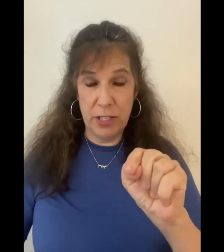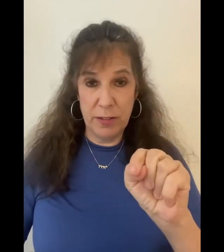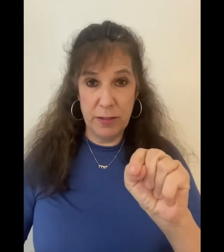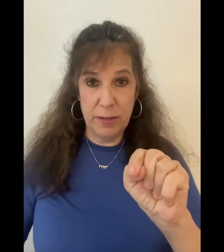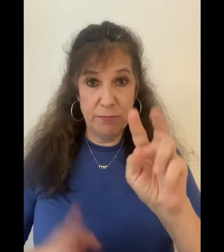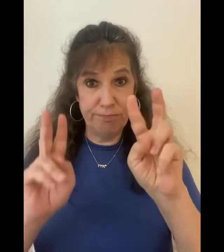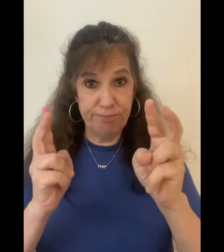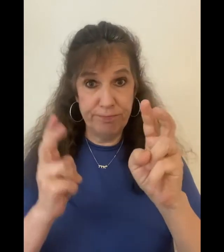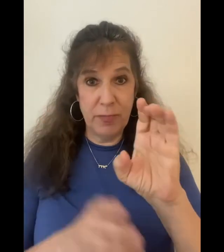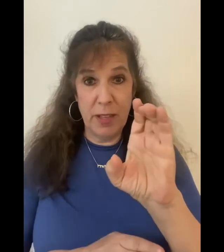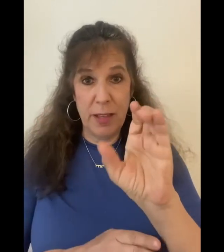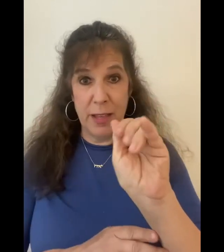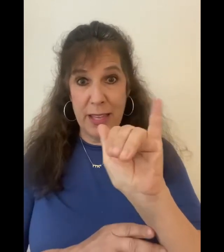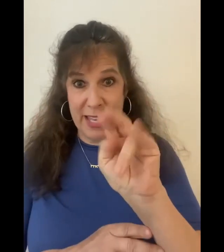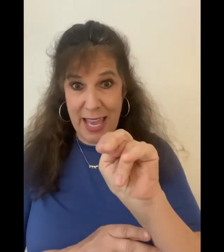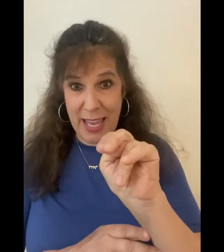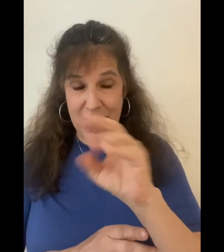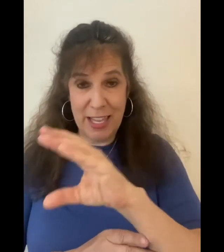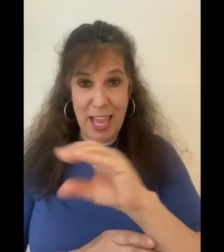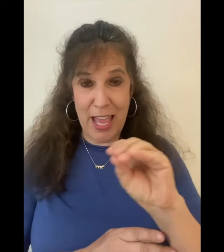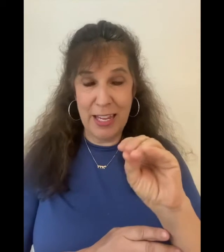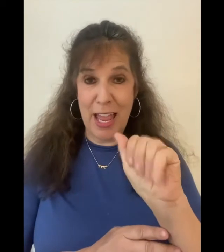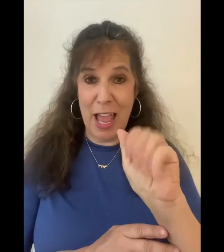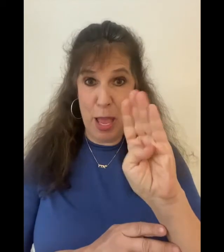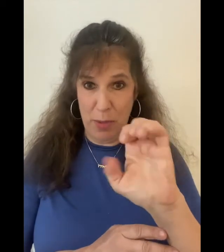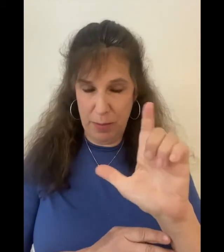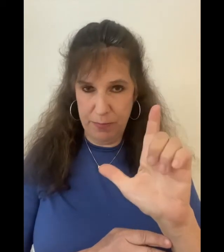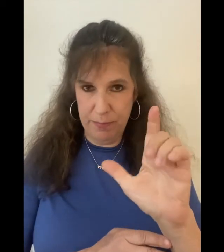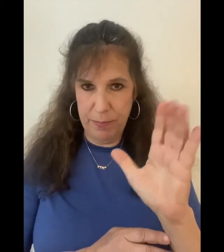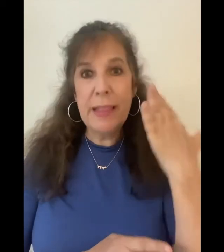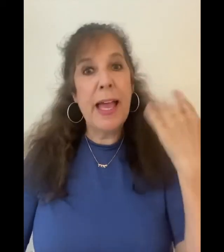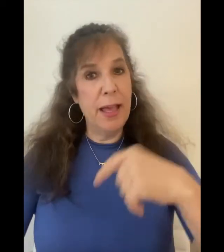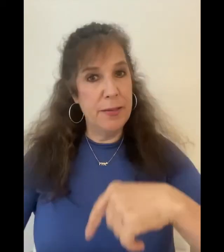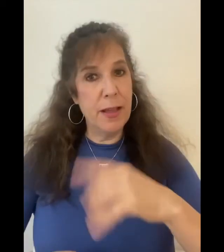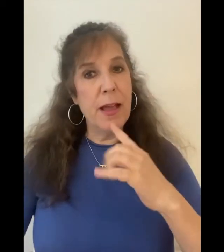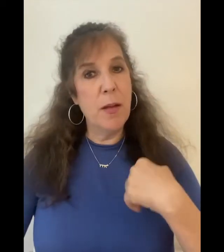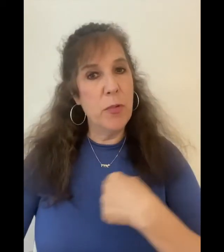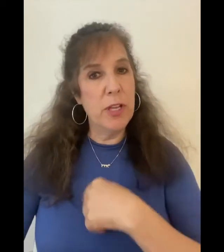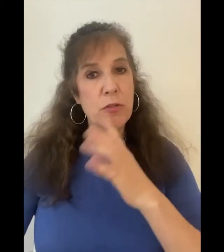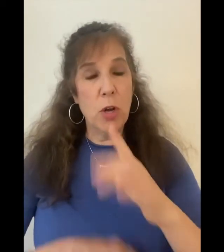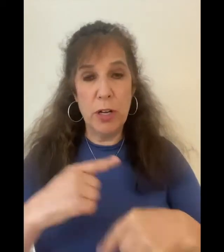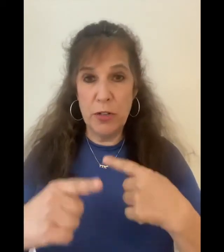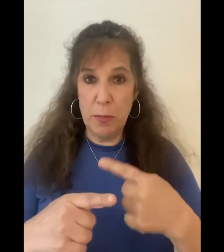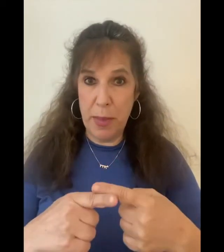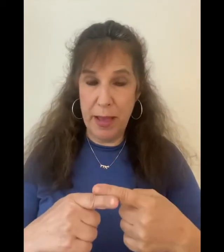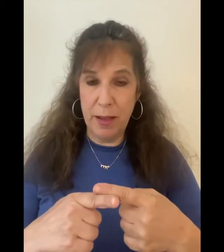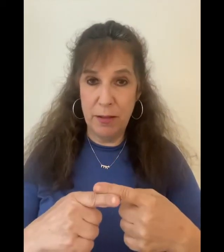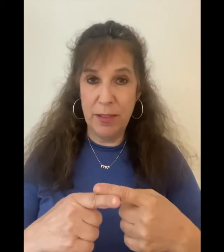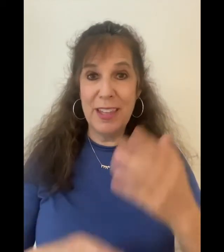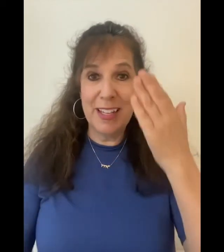good and bad, and we brought in Maimonides, who said that what the problem of eating from the